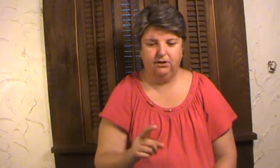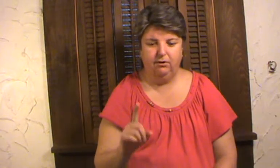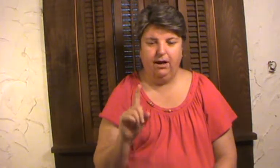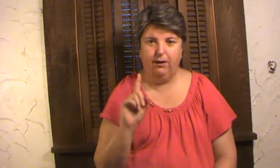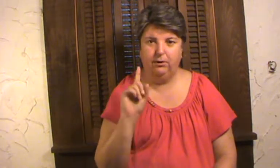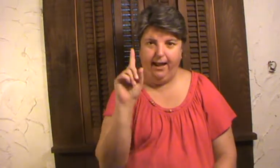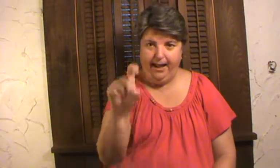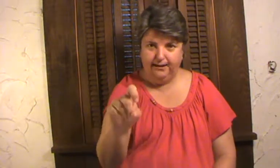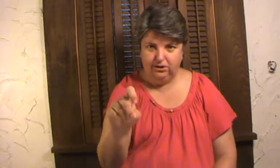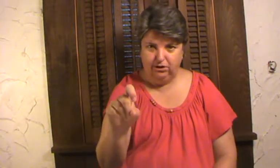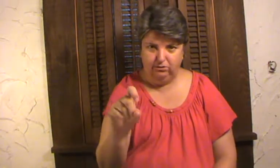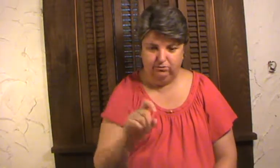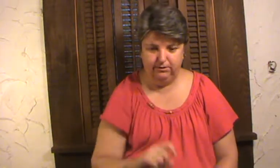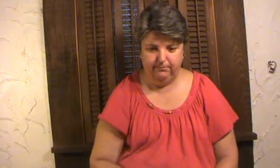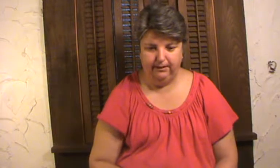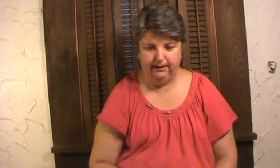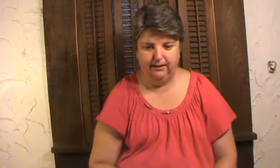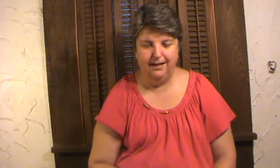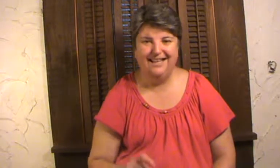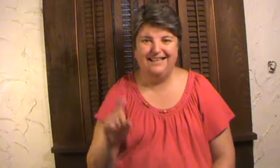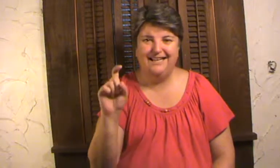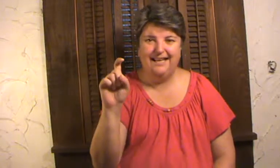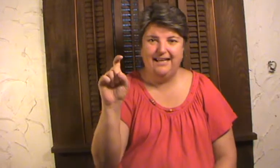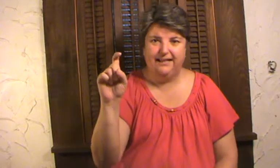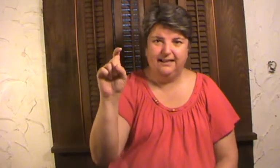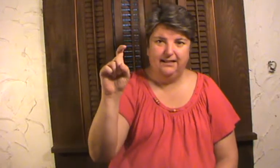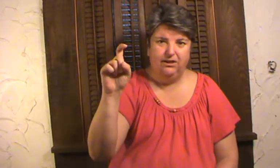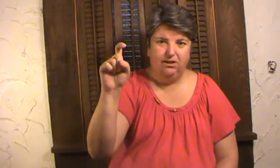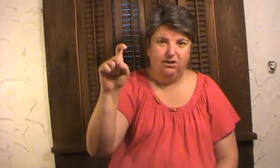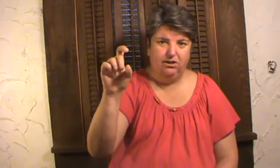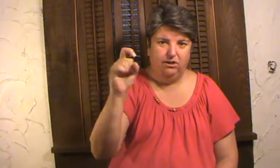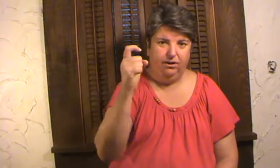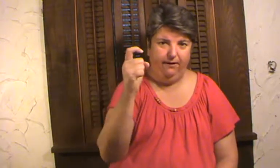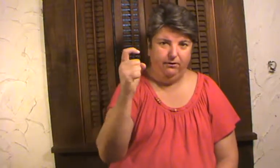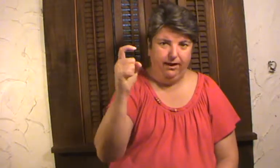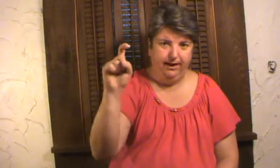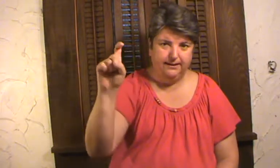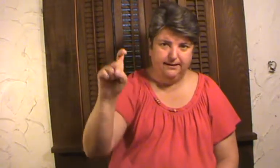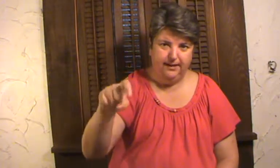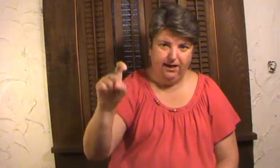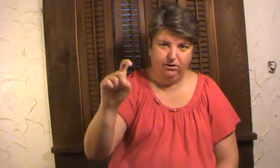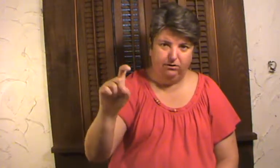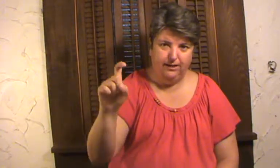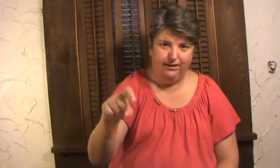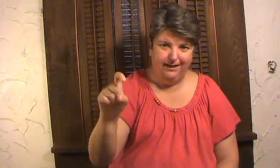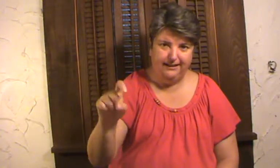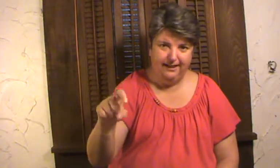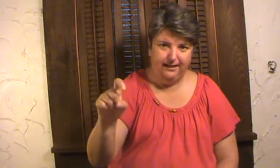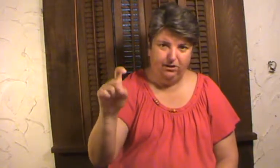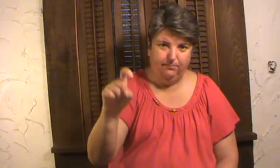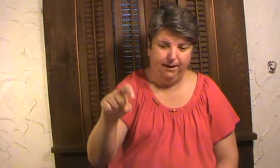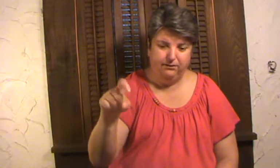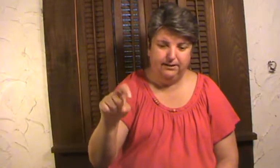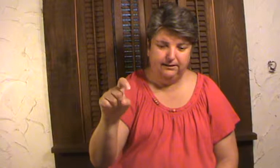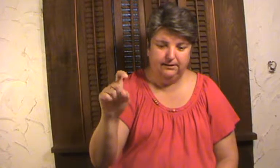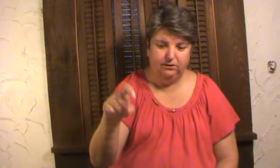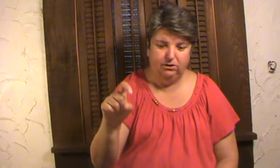So I will ask you something. Need, you have your X and you go down, I need, and you bounce it 2 or